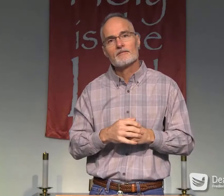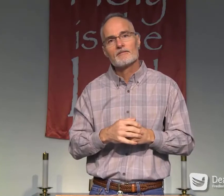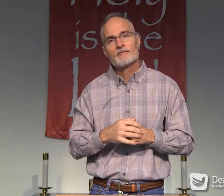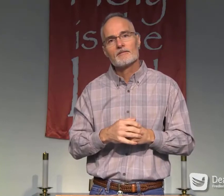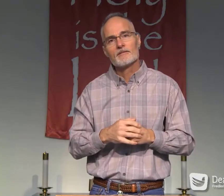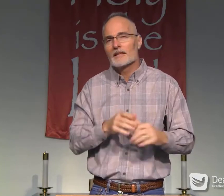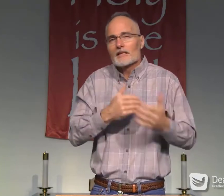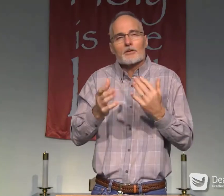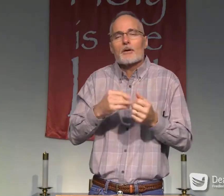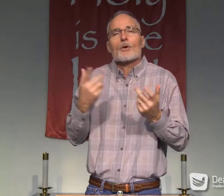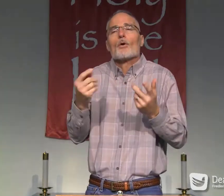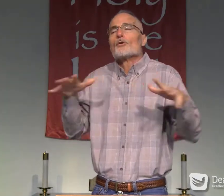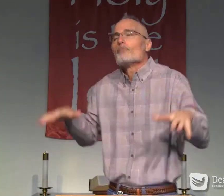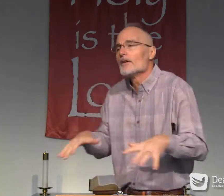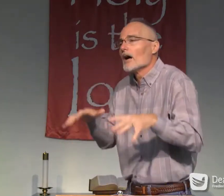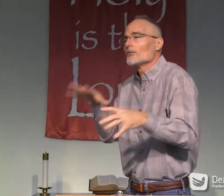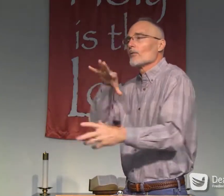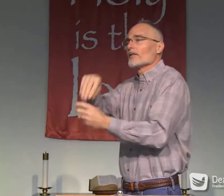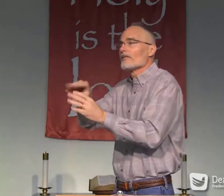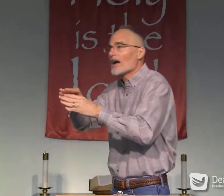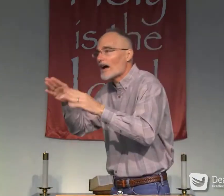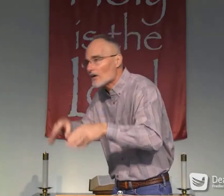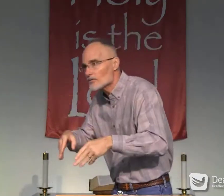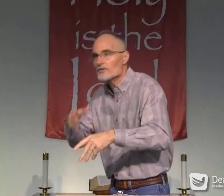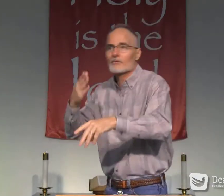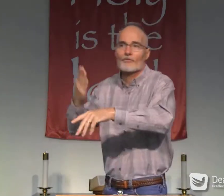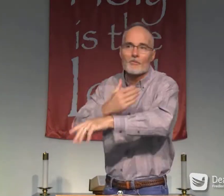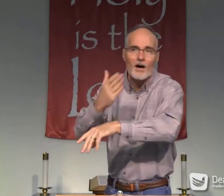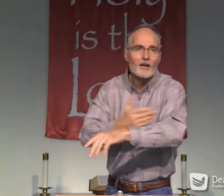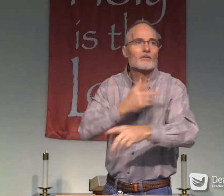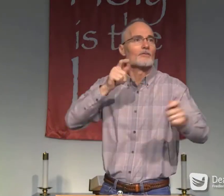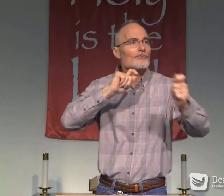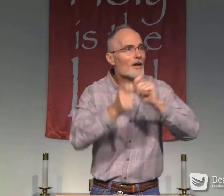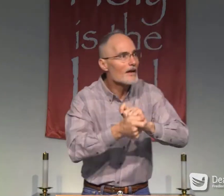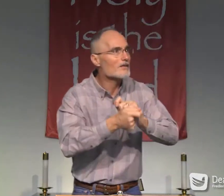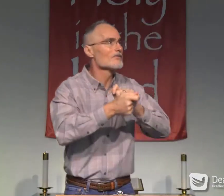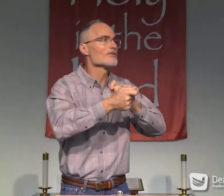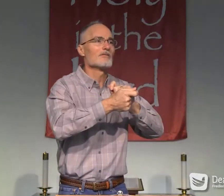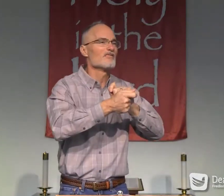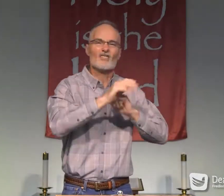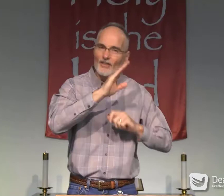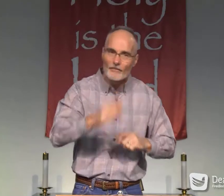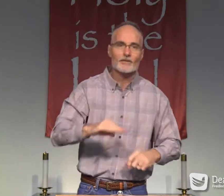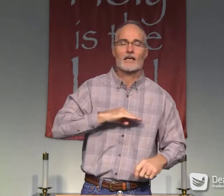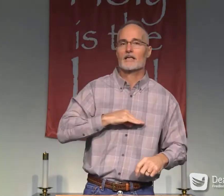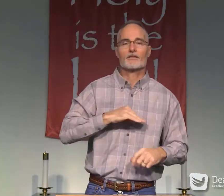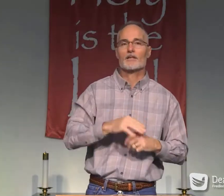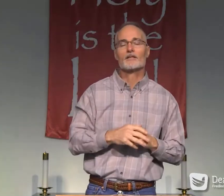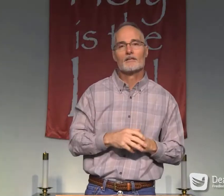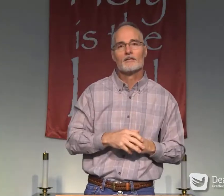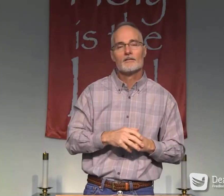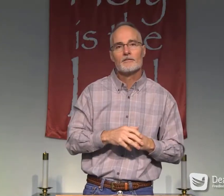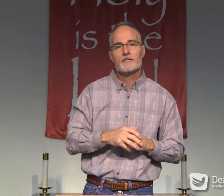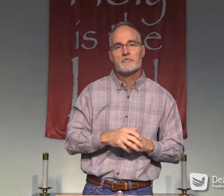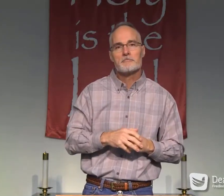And maybe the reason is because you're never satisfied. Doesn't matter what you've done, what you've remodeled, what you've changed, you're